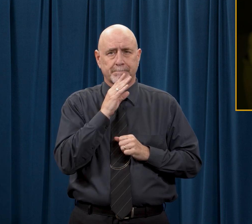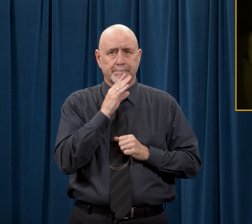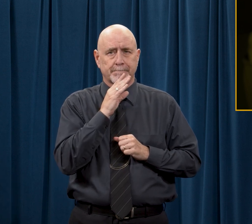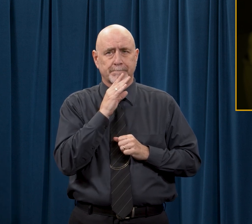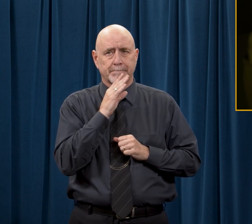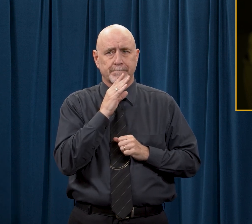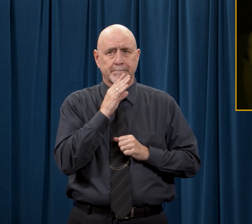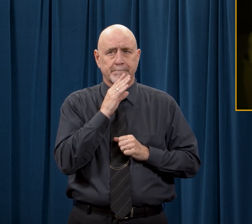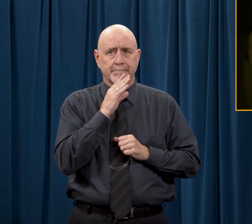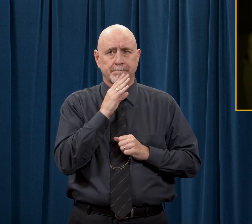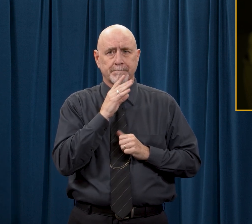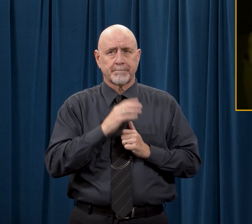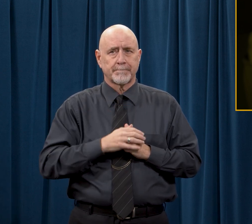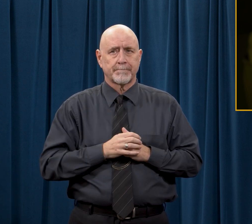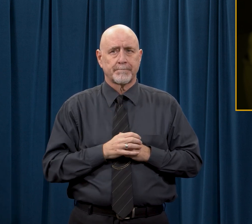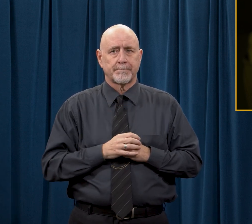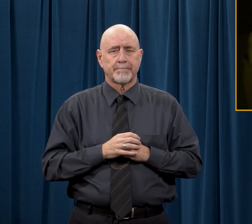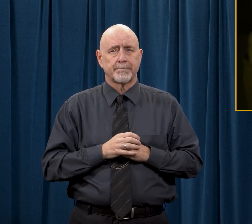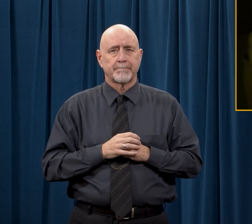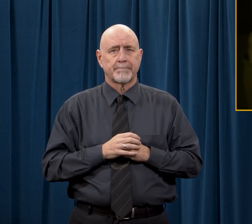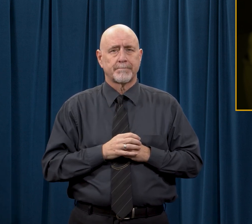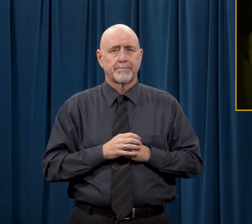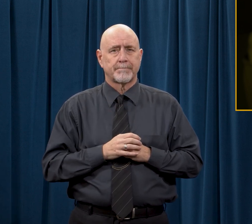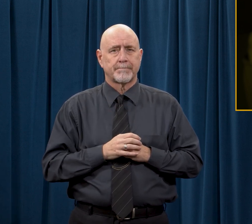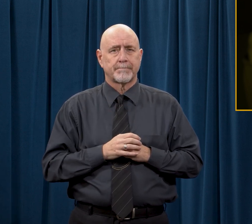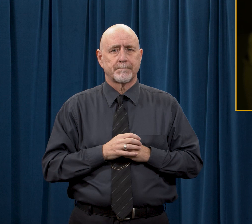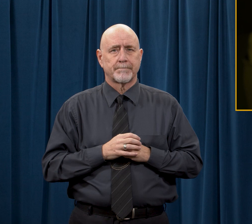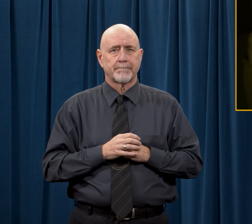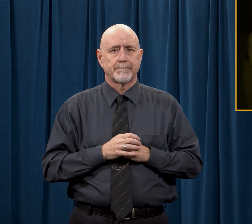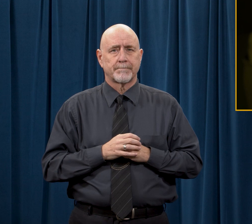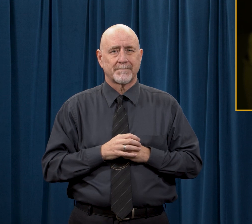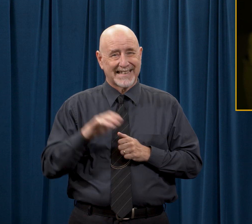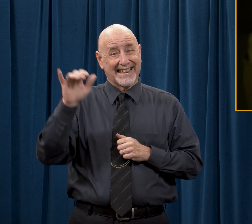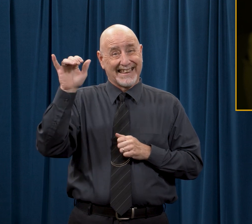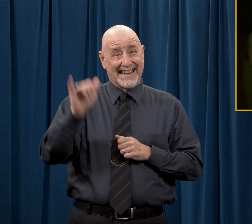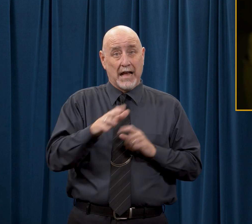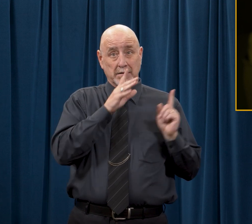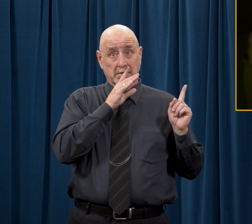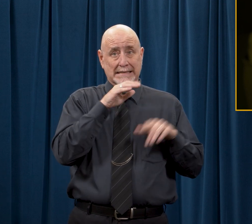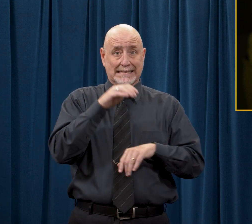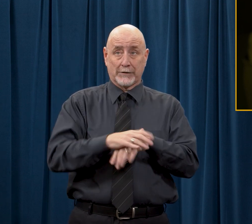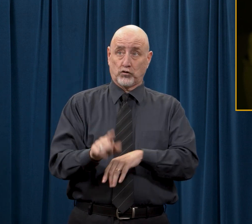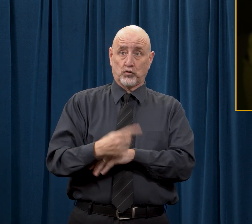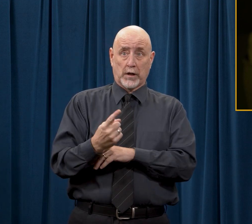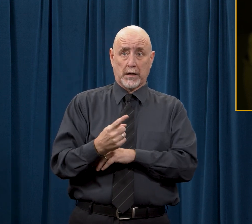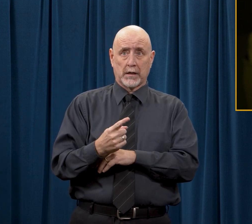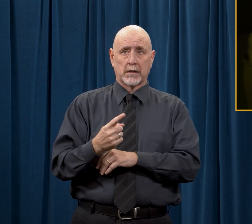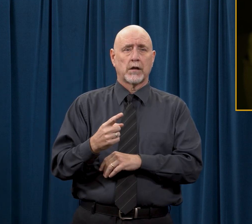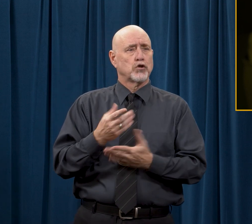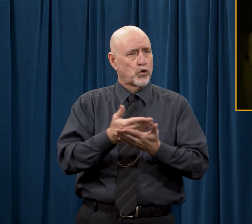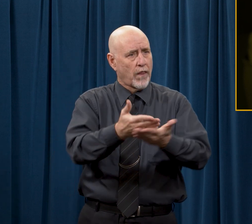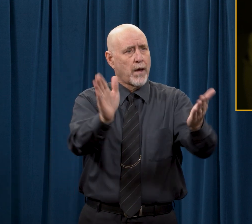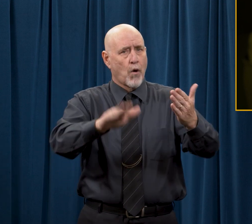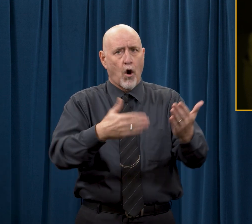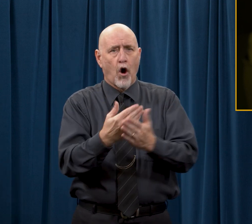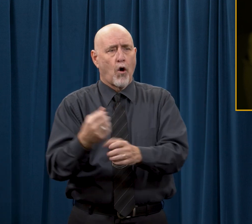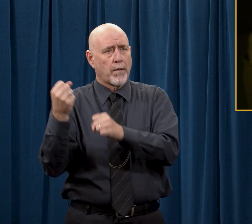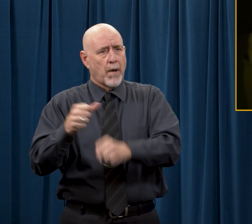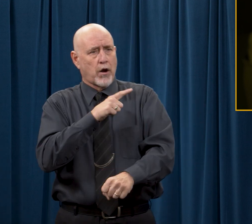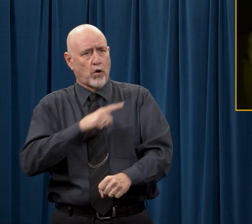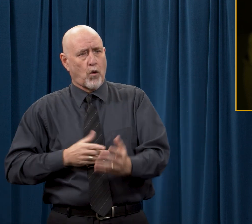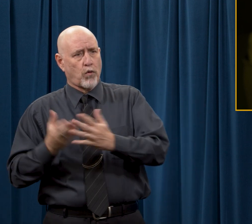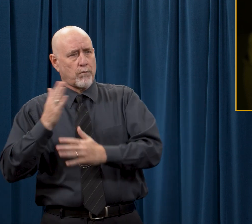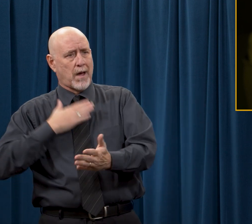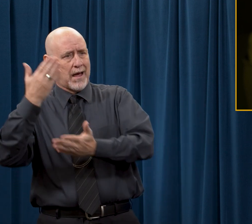mein hand, to dage thyssen daglien gifen. Well, that in modern English, to them all will